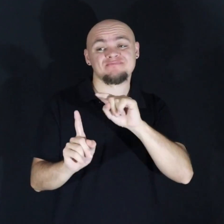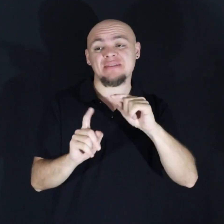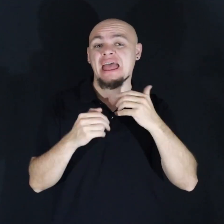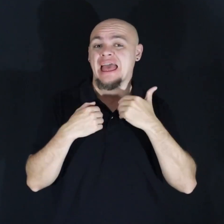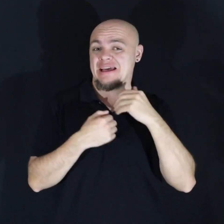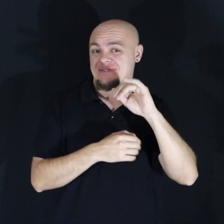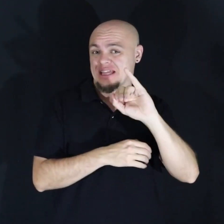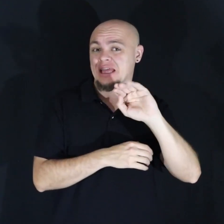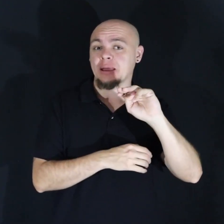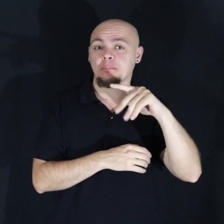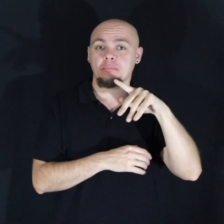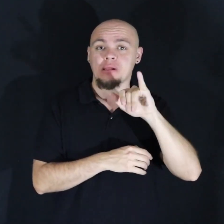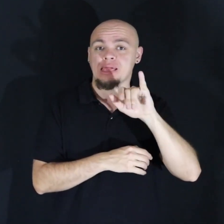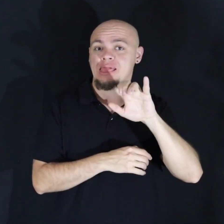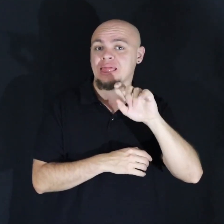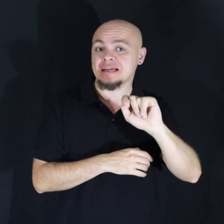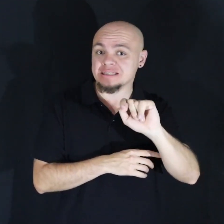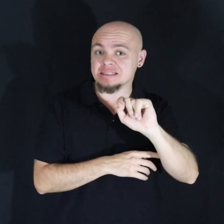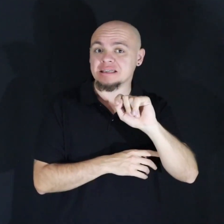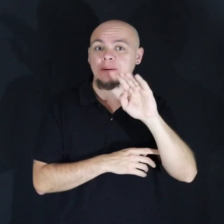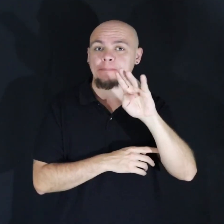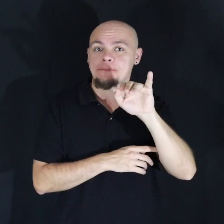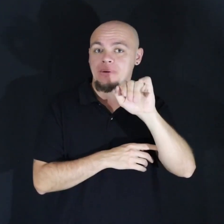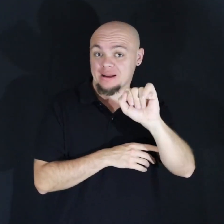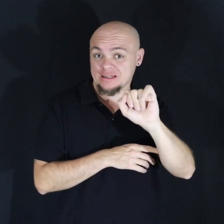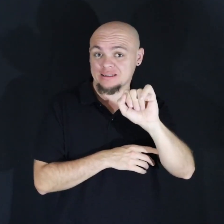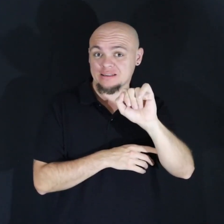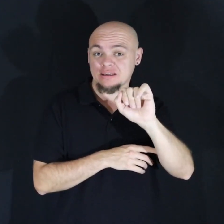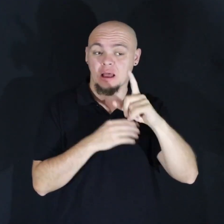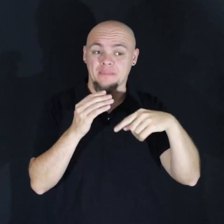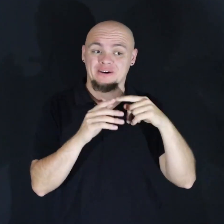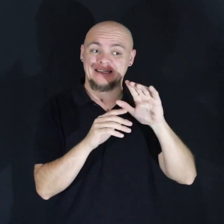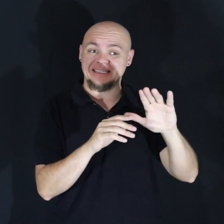biases about his abilities and potential.